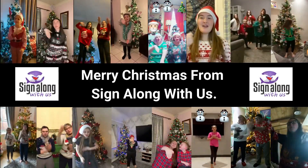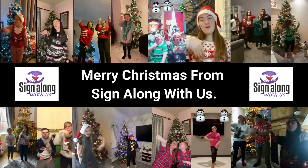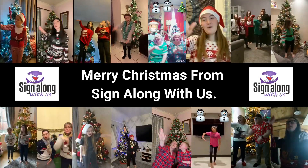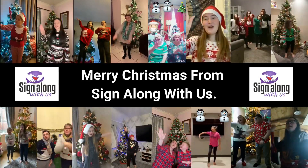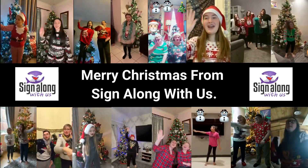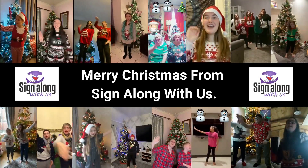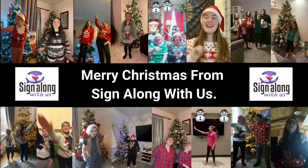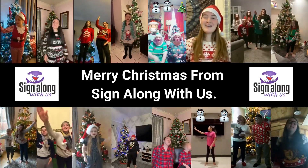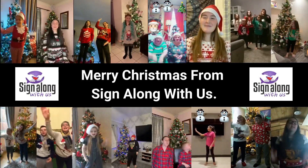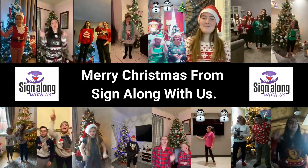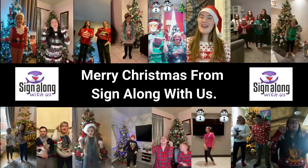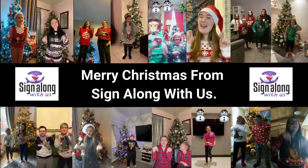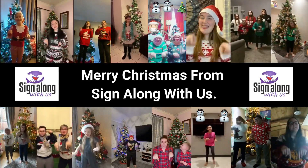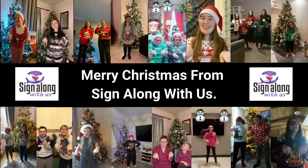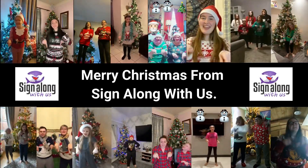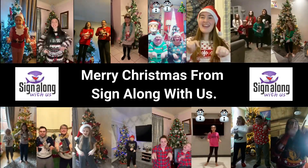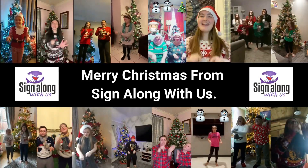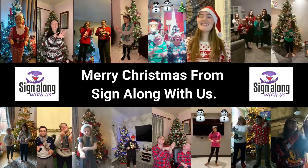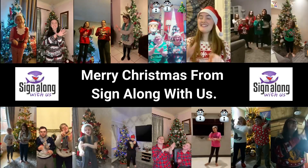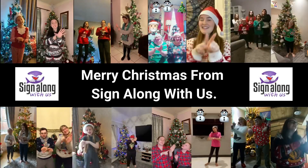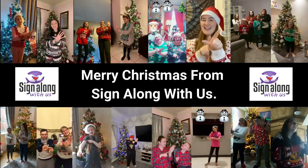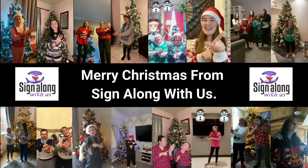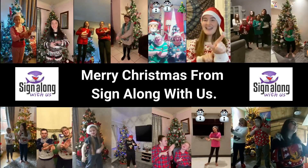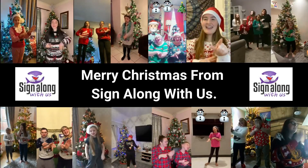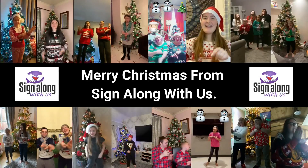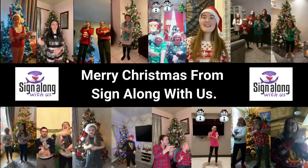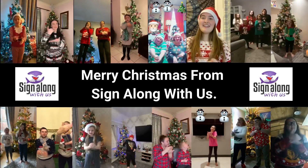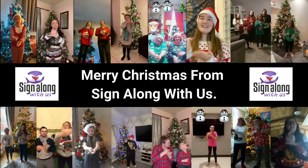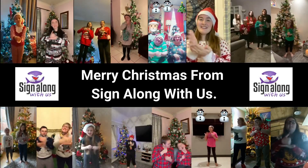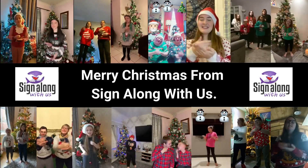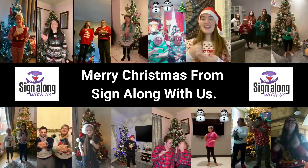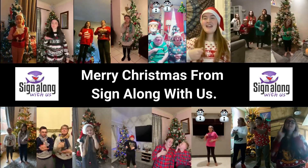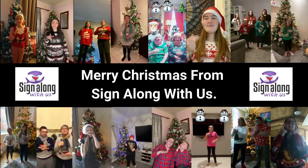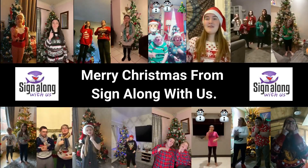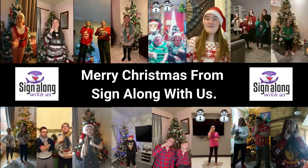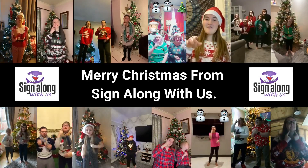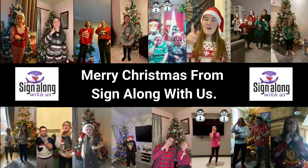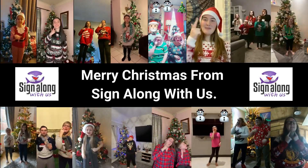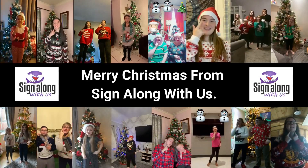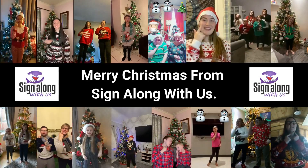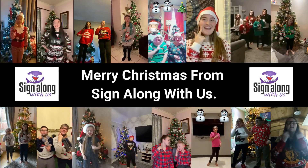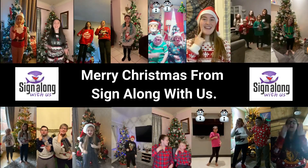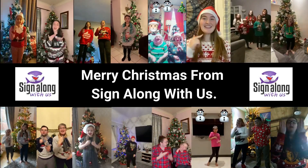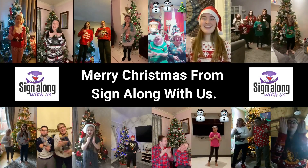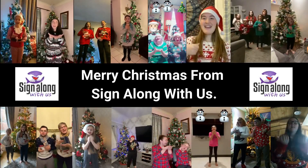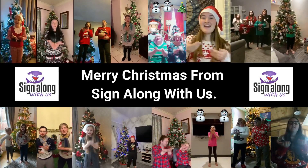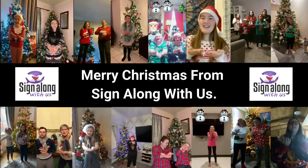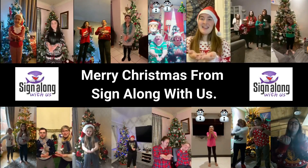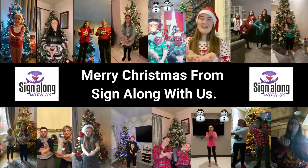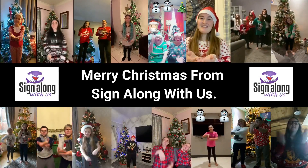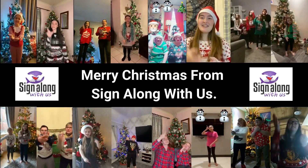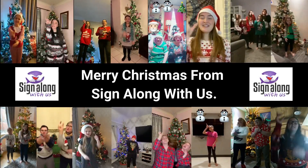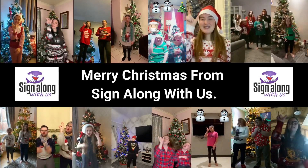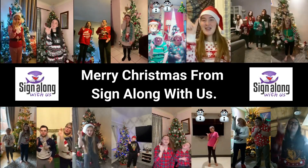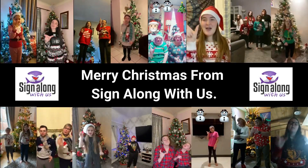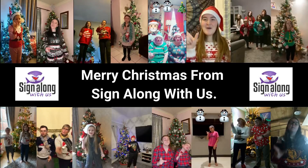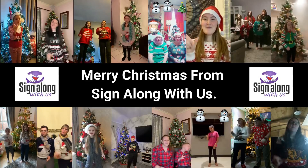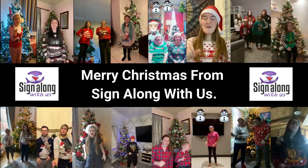away This year to save me from tears I'll give it to someone